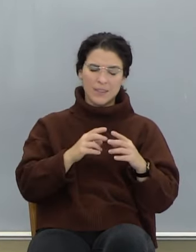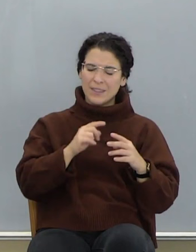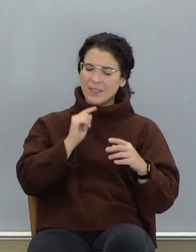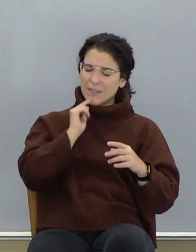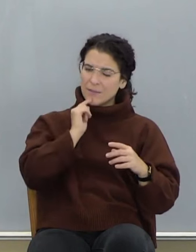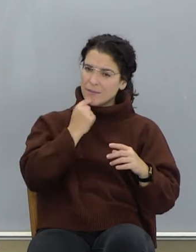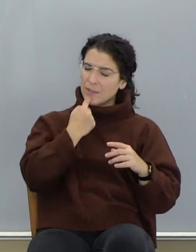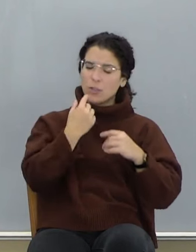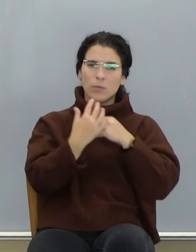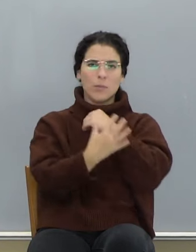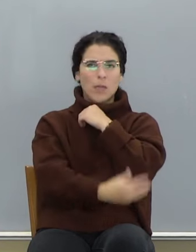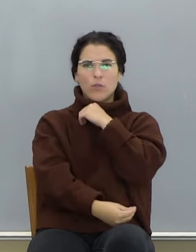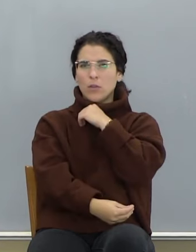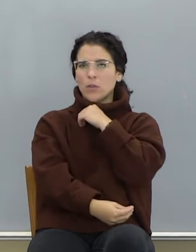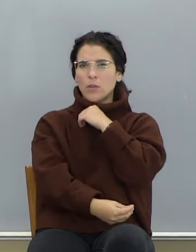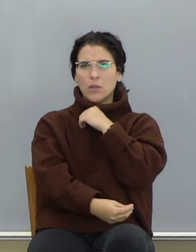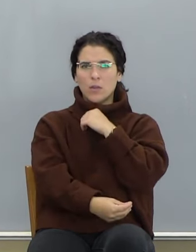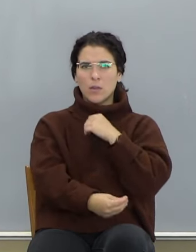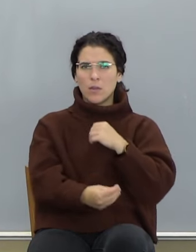severe poverty.